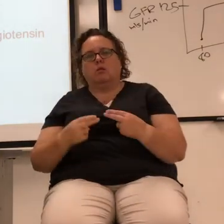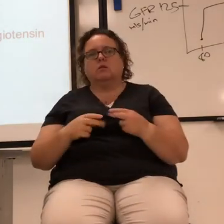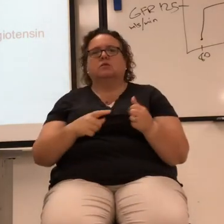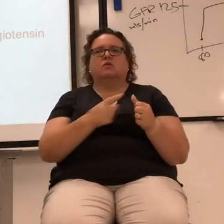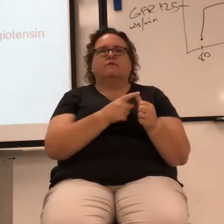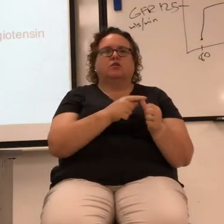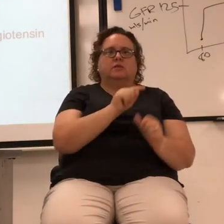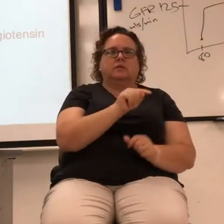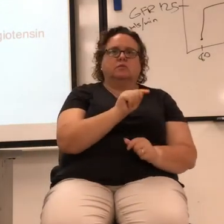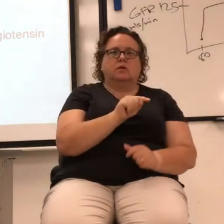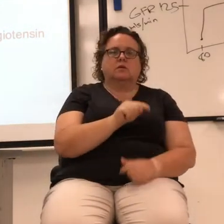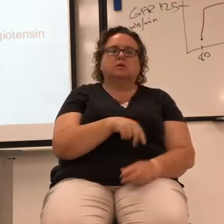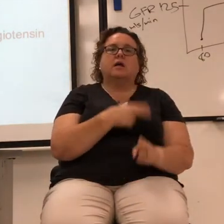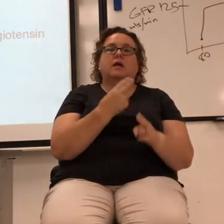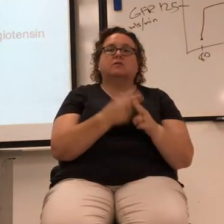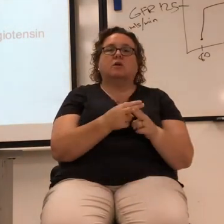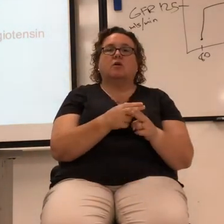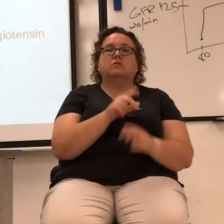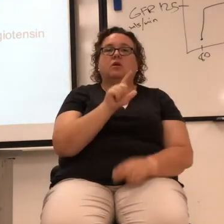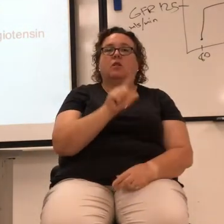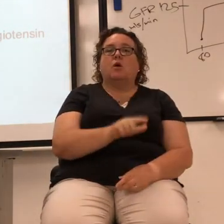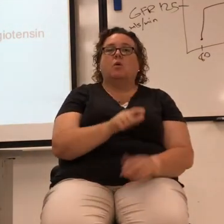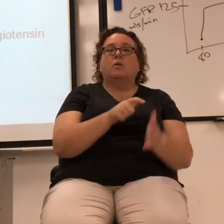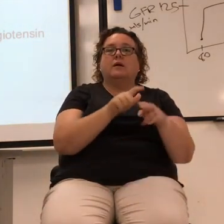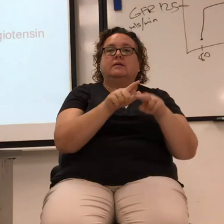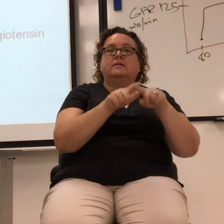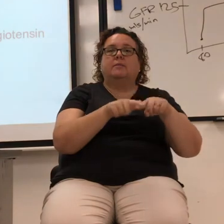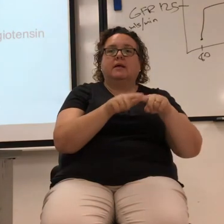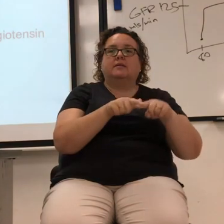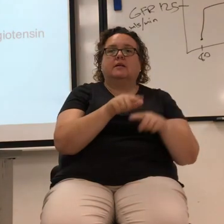one first. It's called flow-dependent